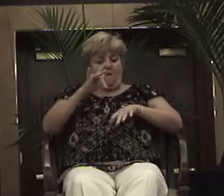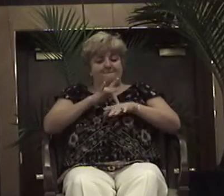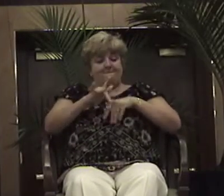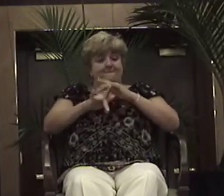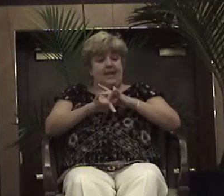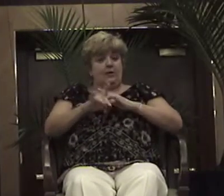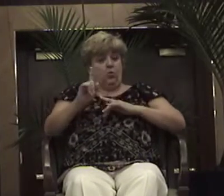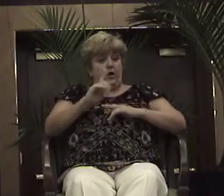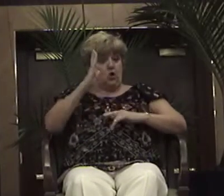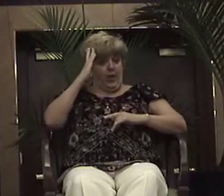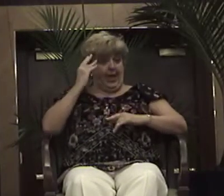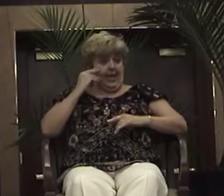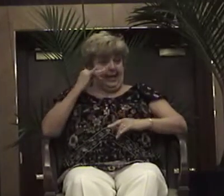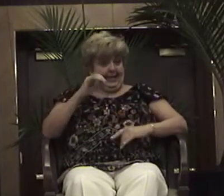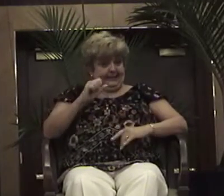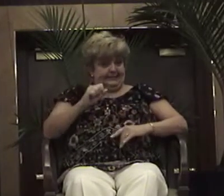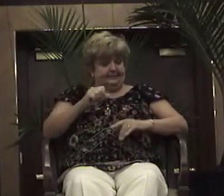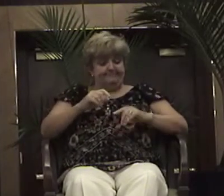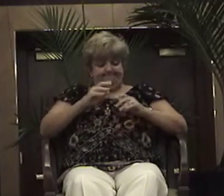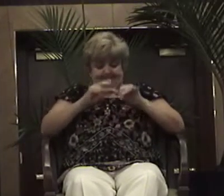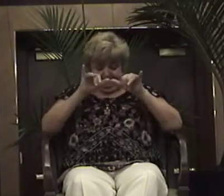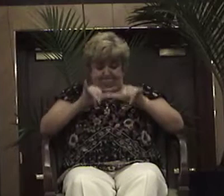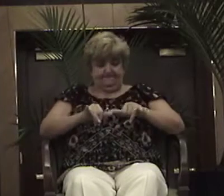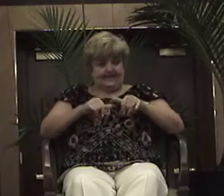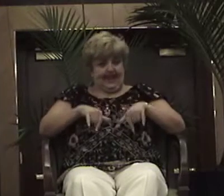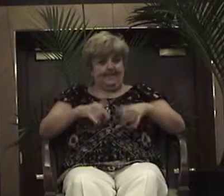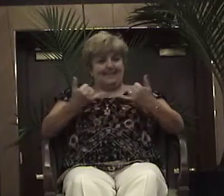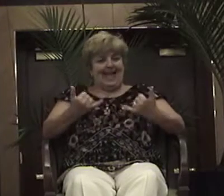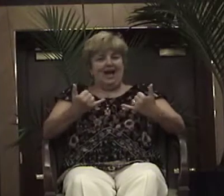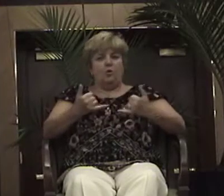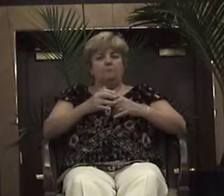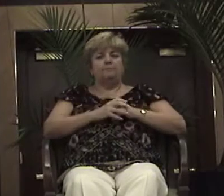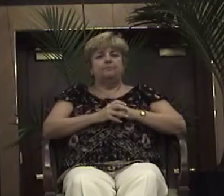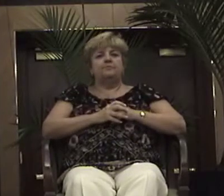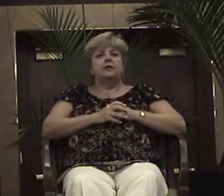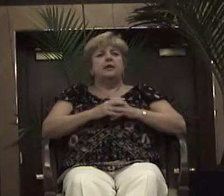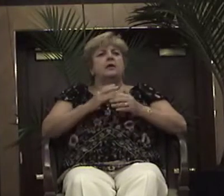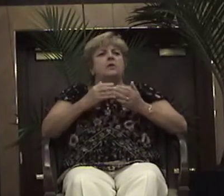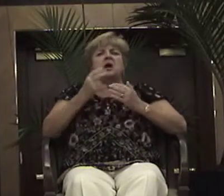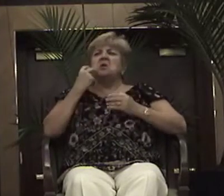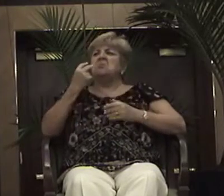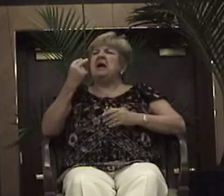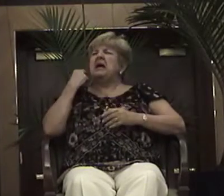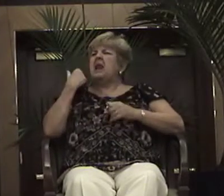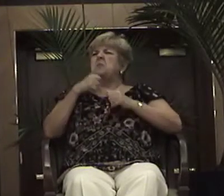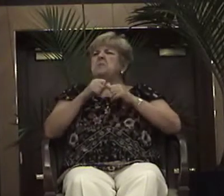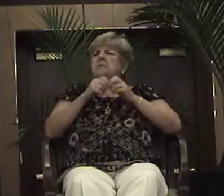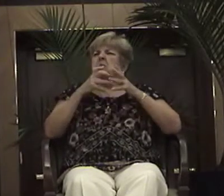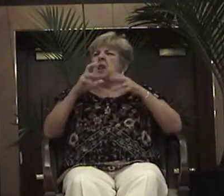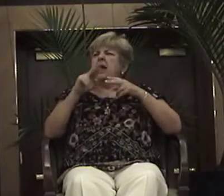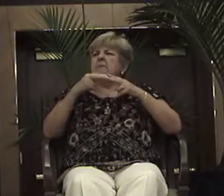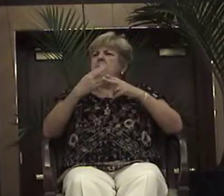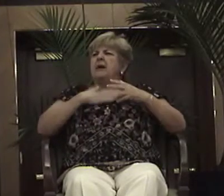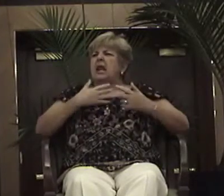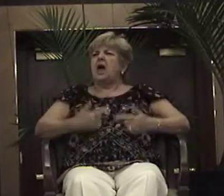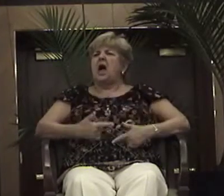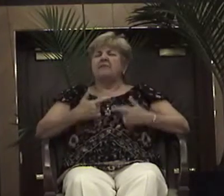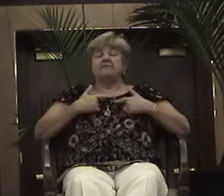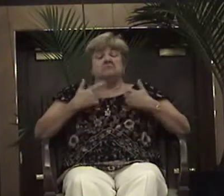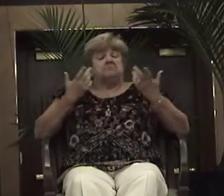look back, I don't know a whole lot about my life. I was taken away from my mother when I was 7 months